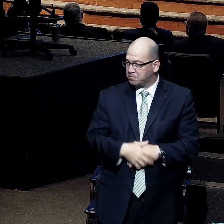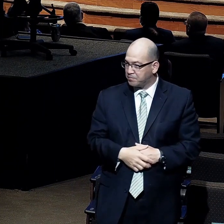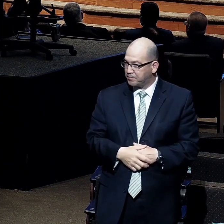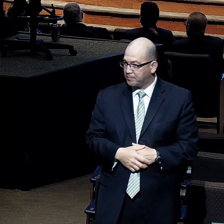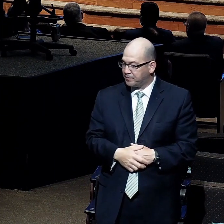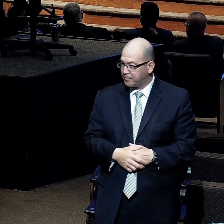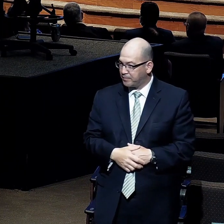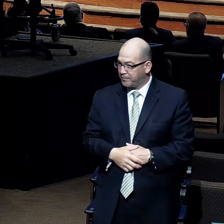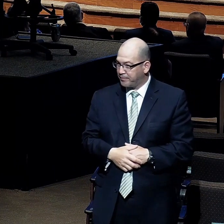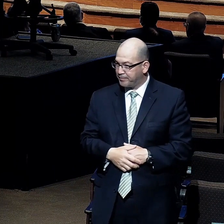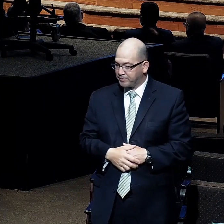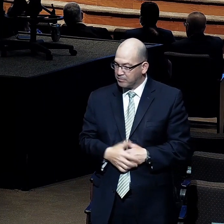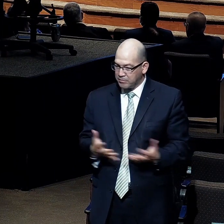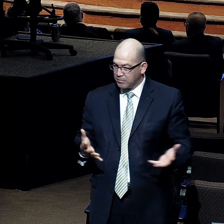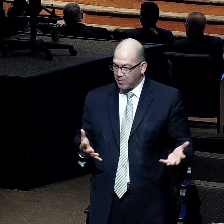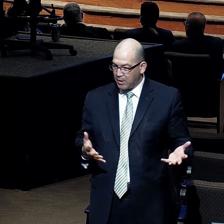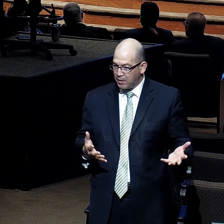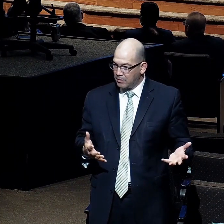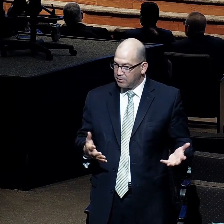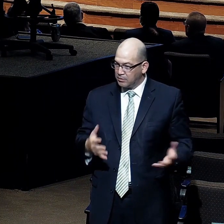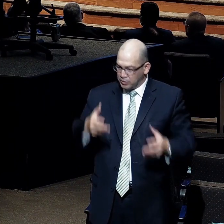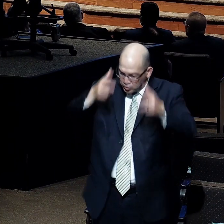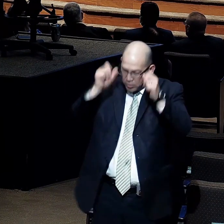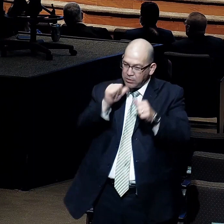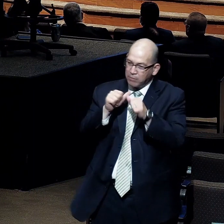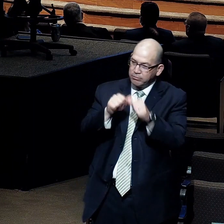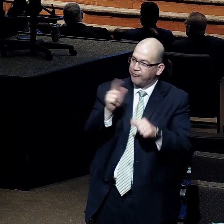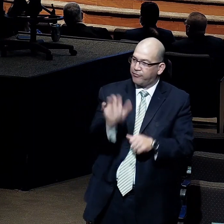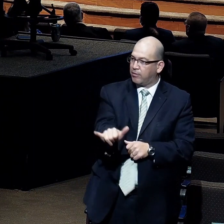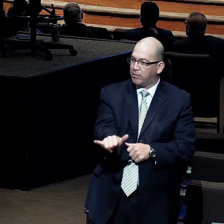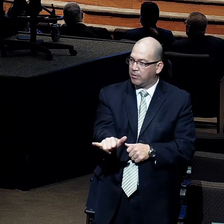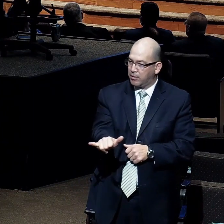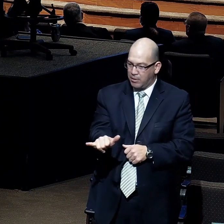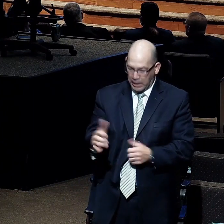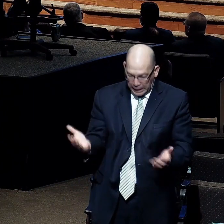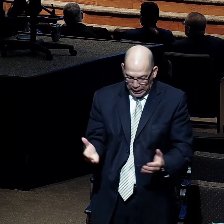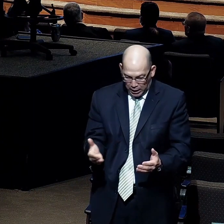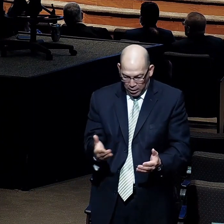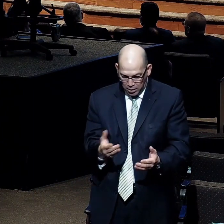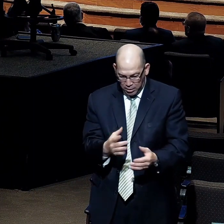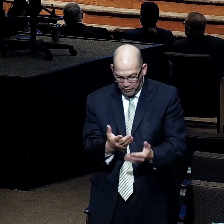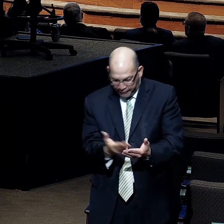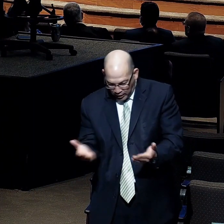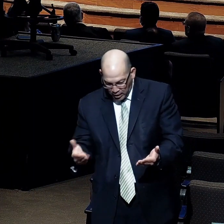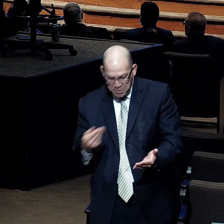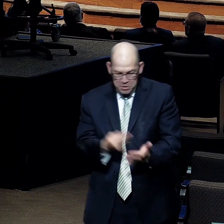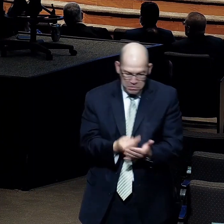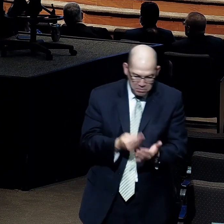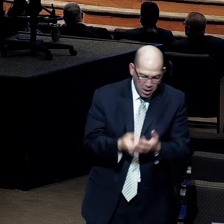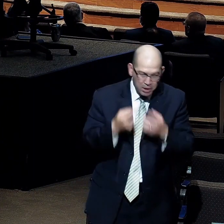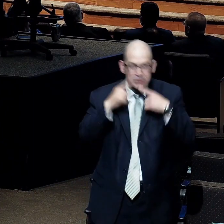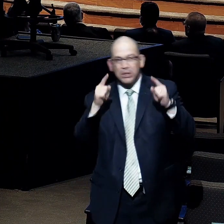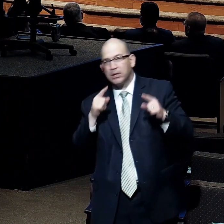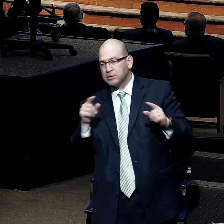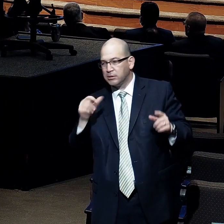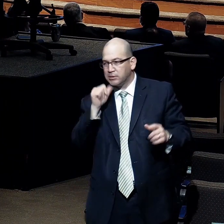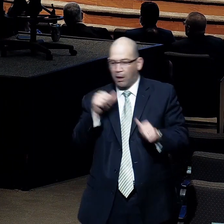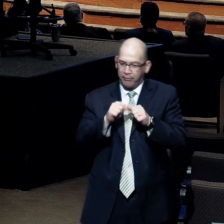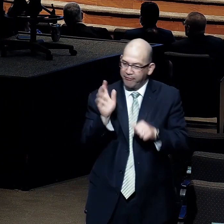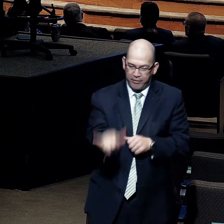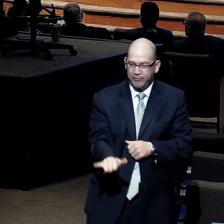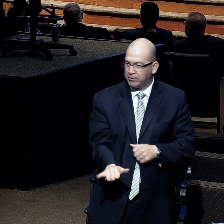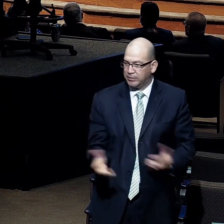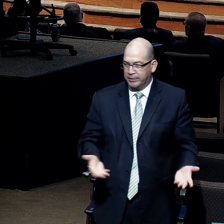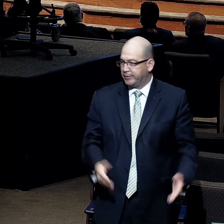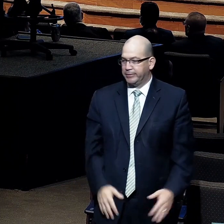It doesn't endure for every generation. Nothing you live for on earth, whether it's money or fame or success, will ever last. Make